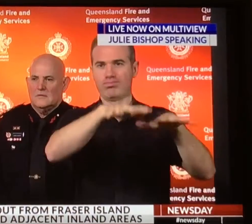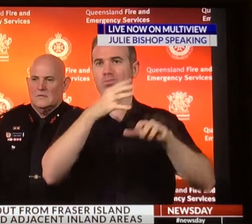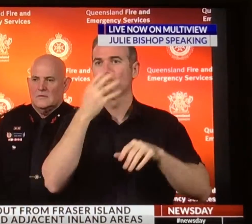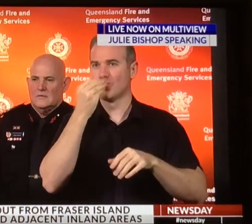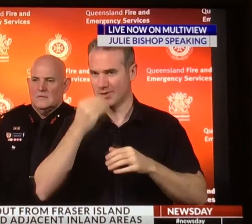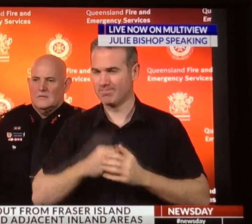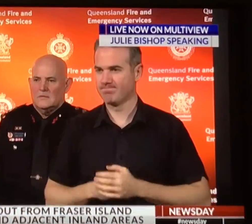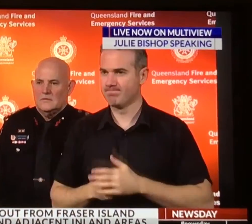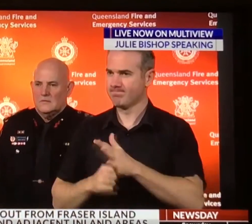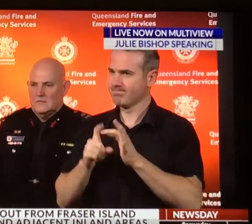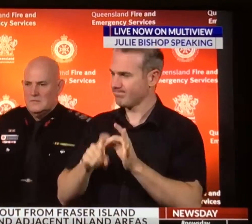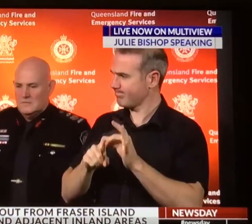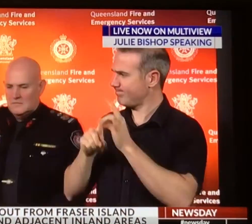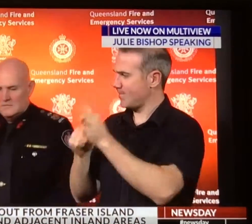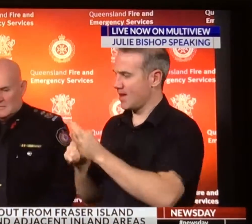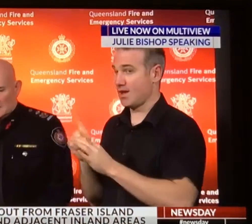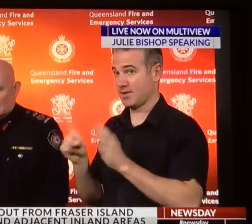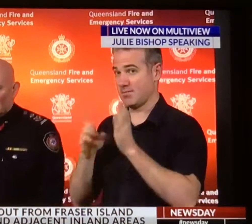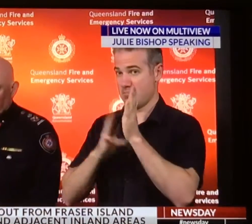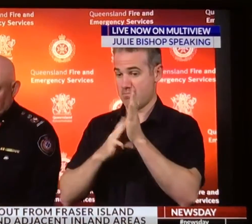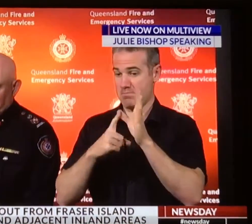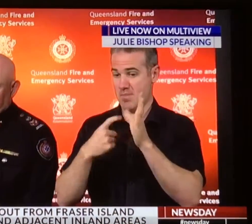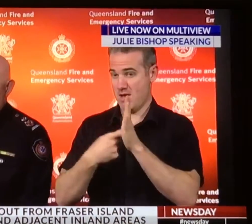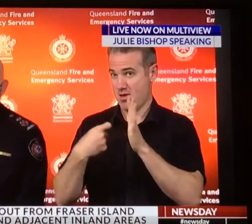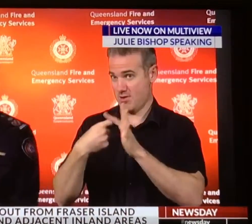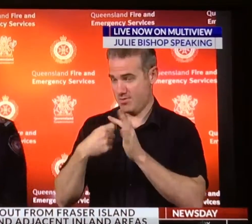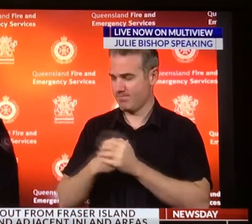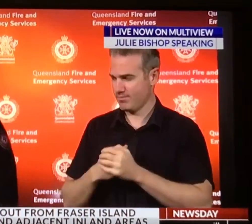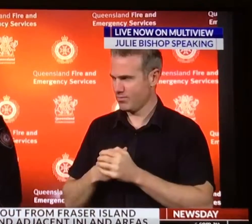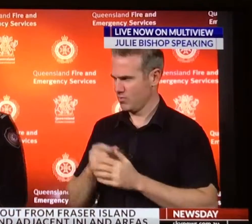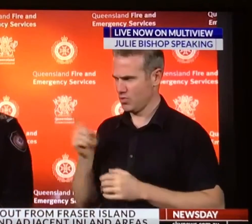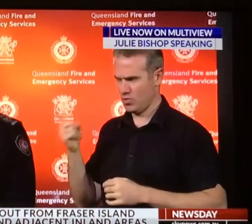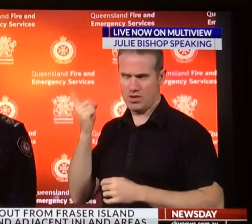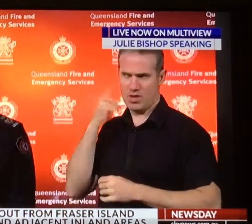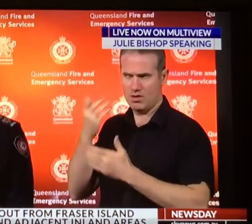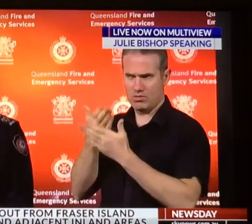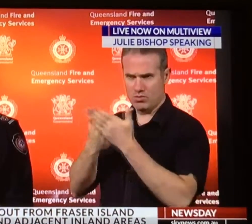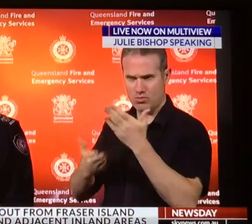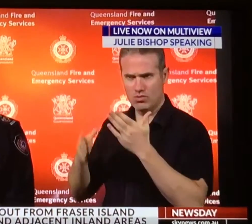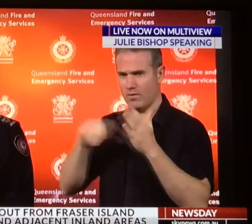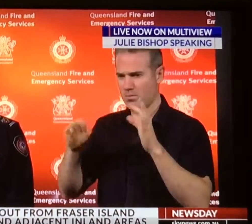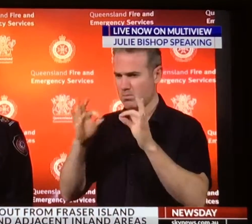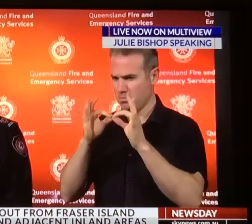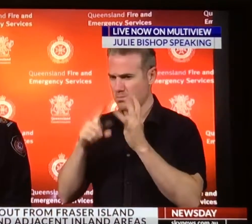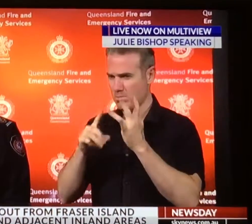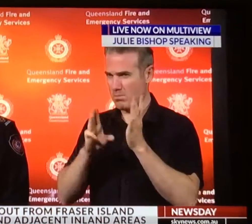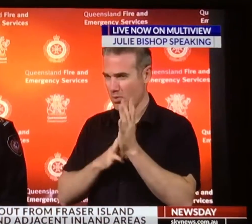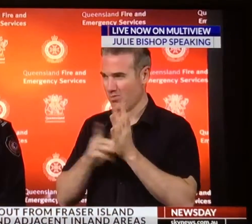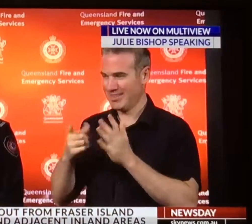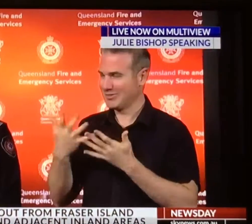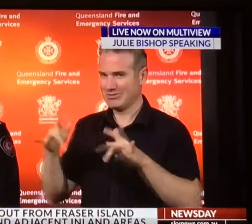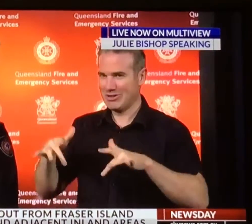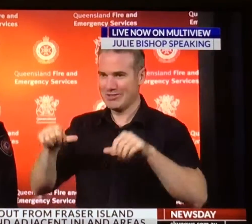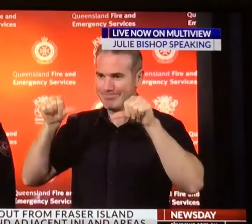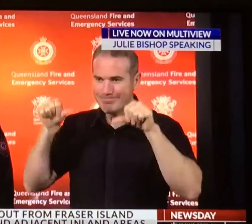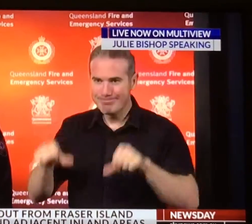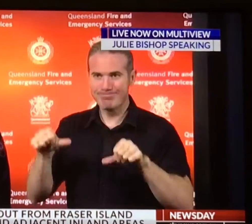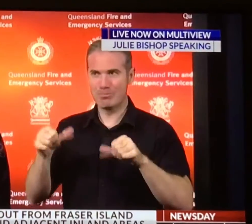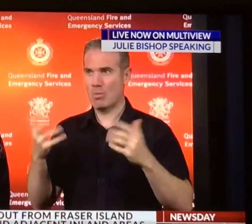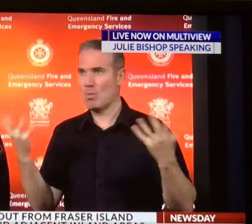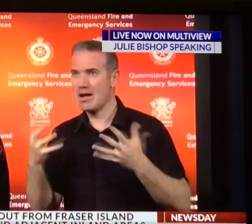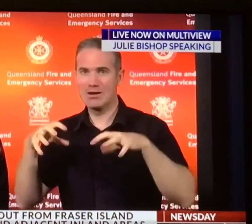I just asked, knowing you're there from the Bureau, and it's not very definite exactly where, how do you pre-position now, like